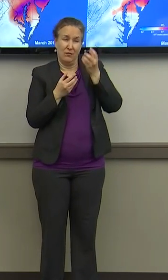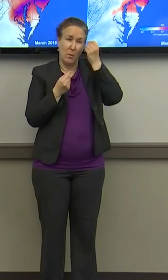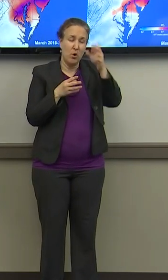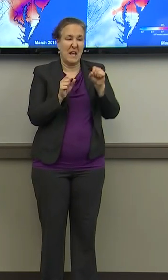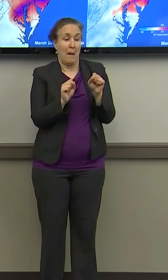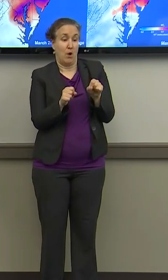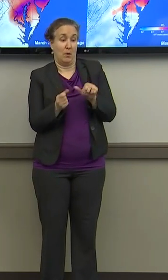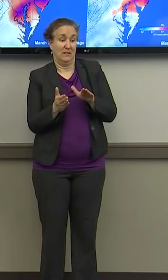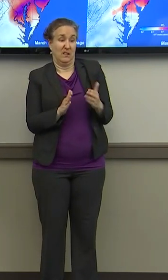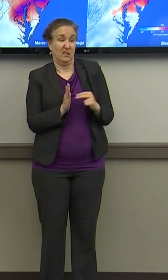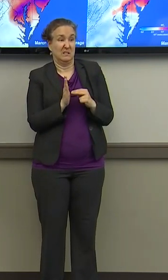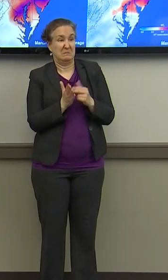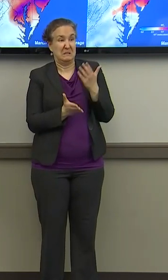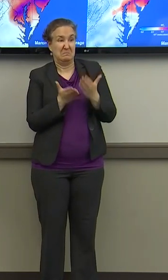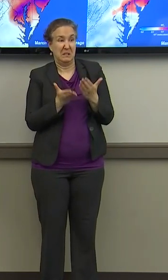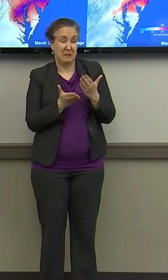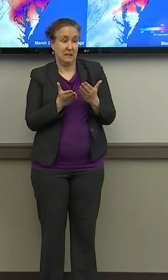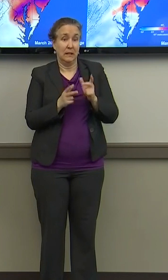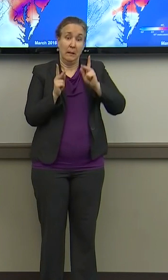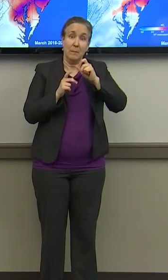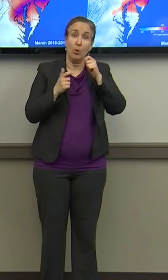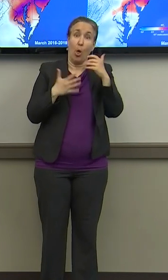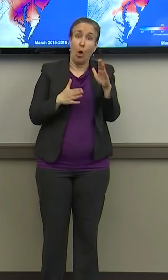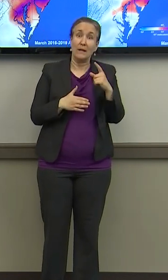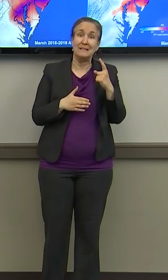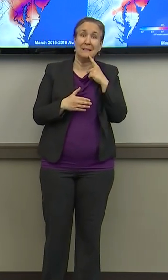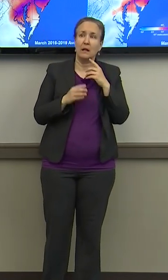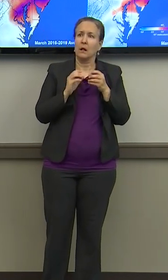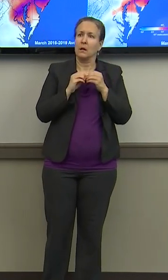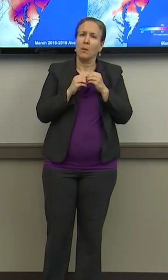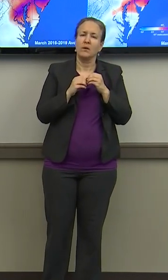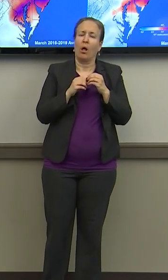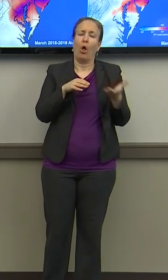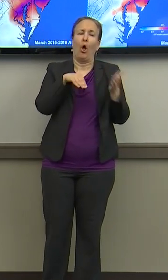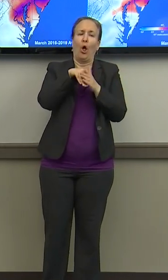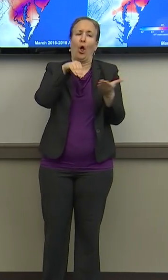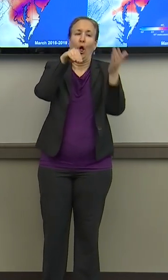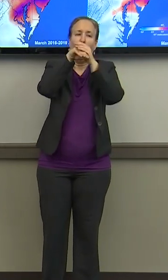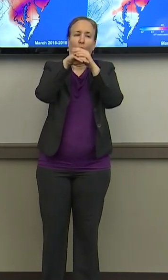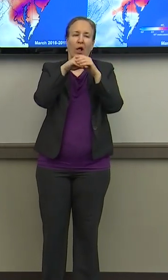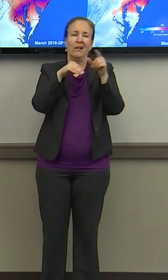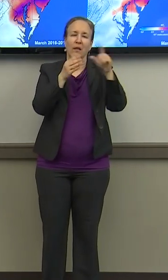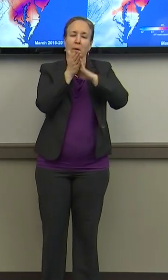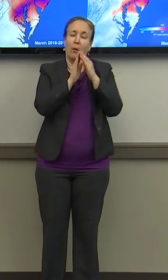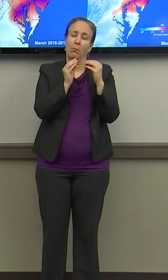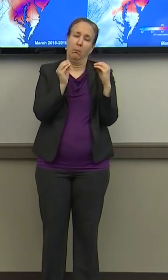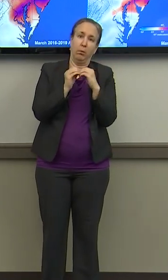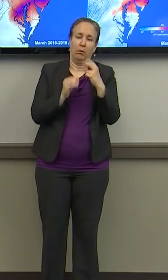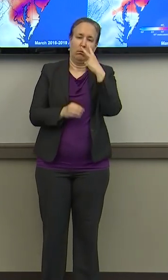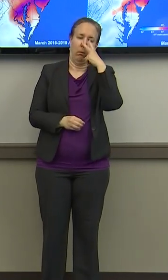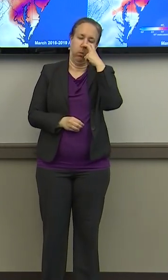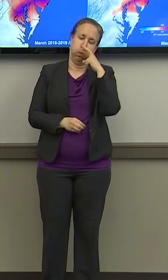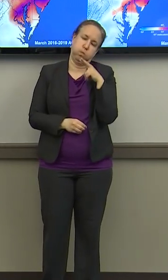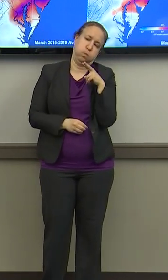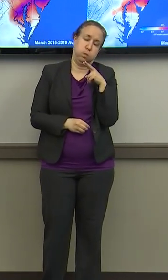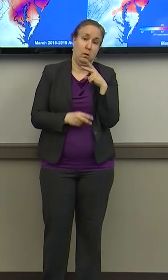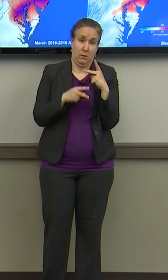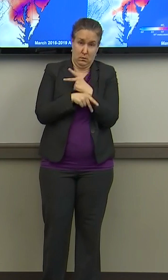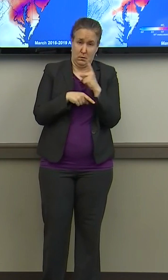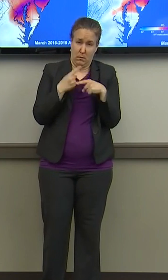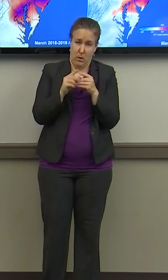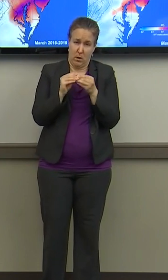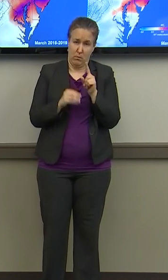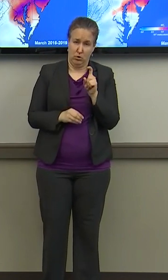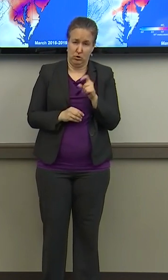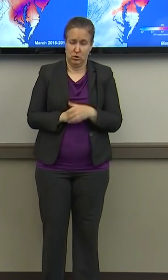probable deaths might lead the people who are already saying the numbers are inflated to be more skeptical, about the